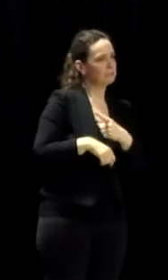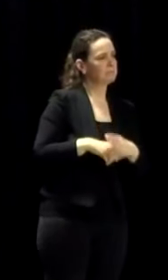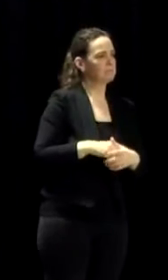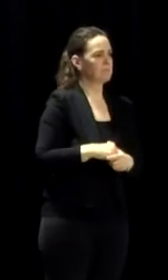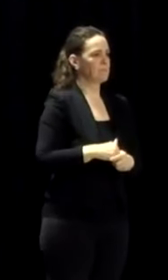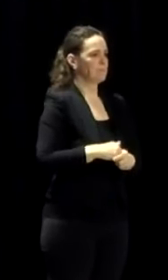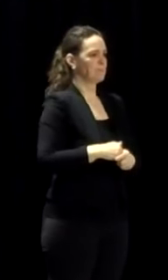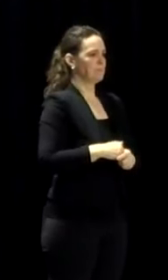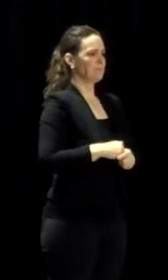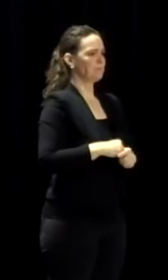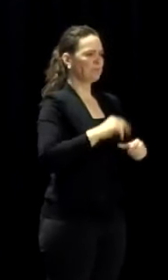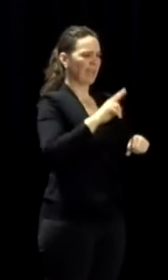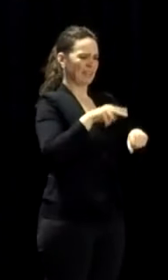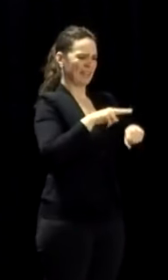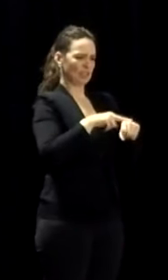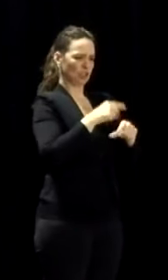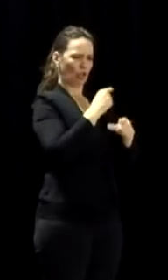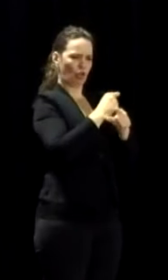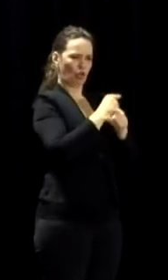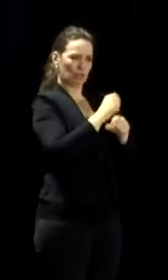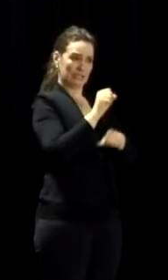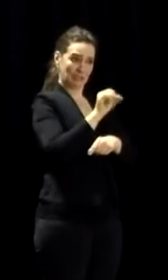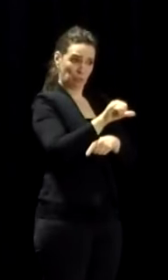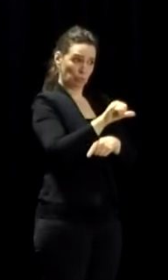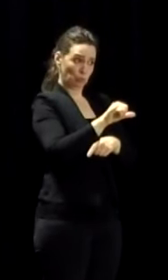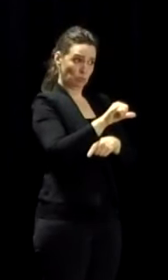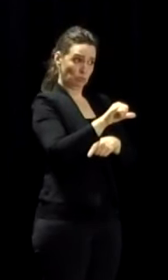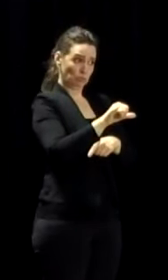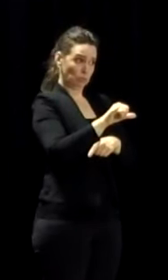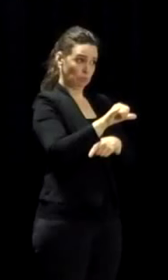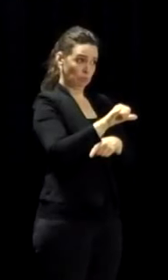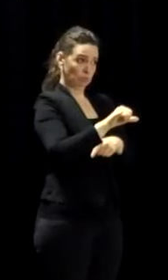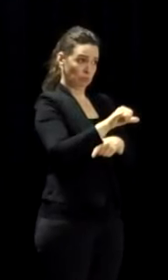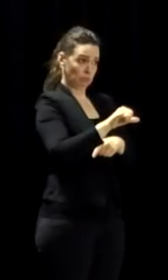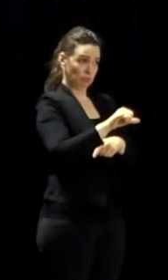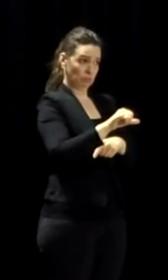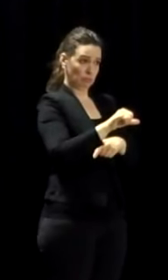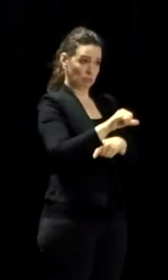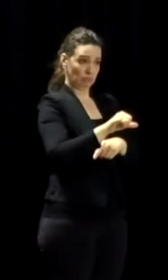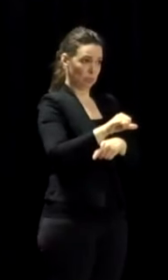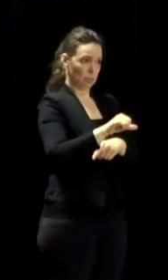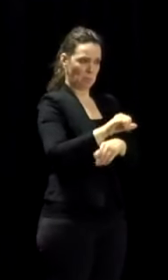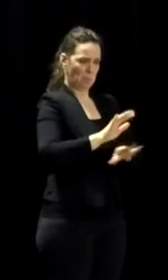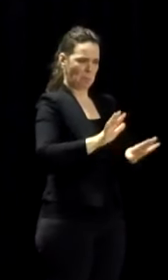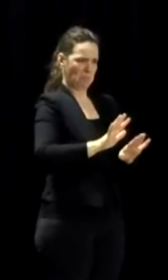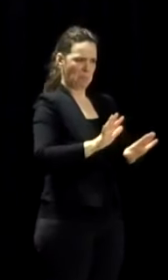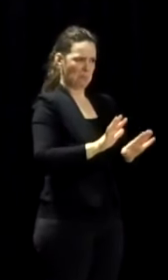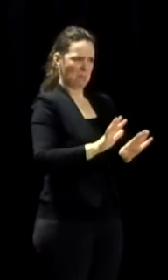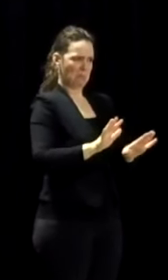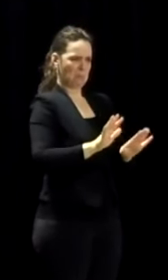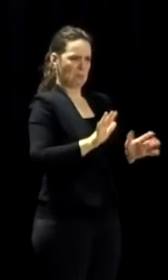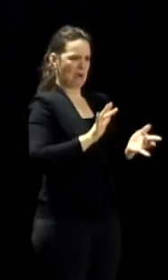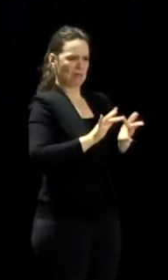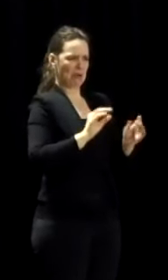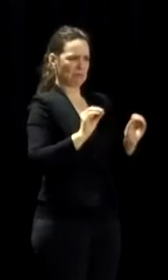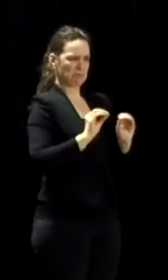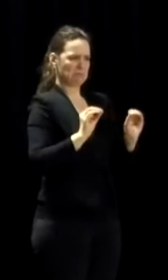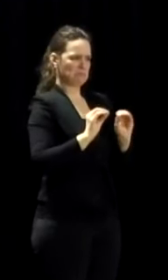Andrew. There was not, look, the National Guard has not reached out to us to be part of our emergency management